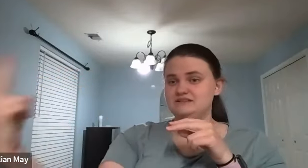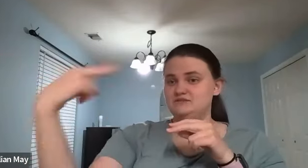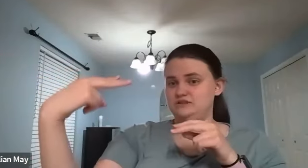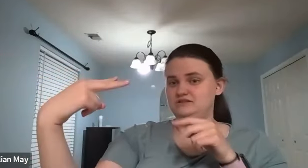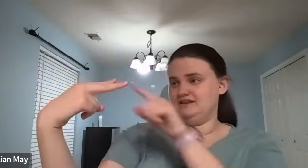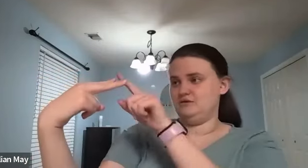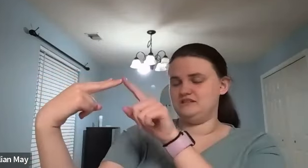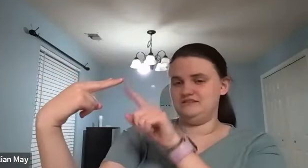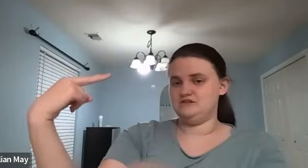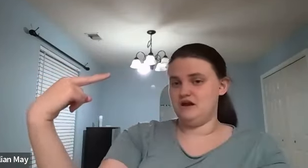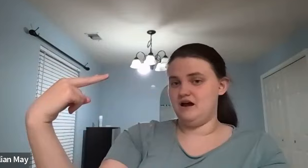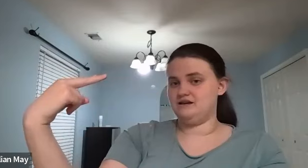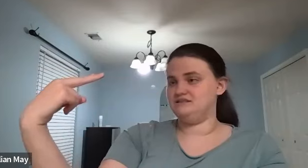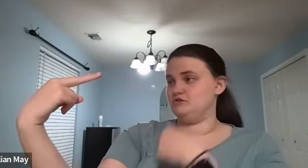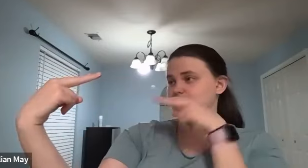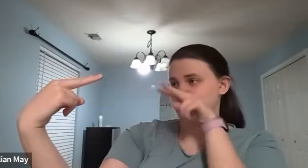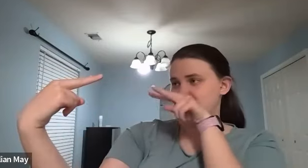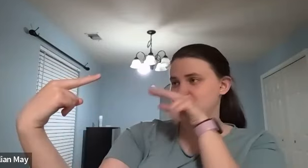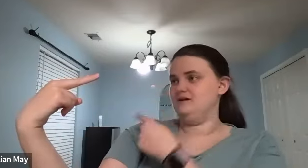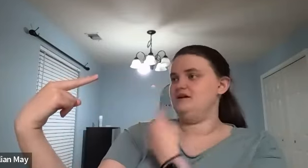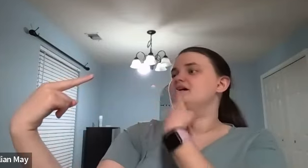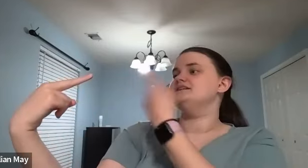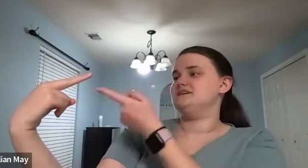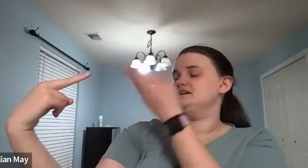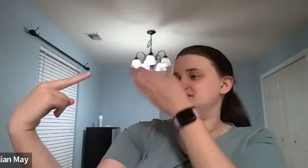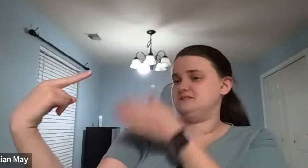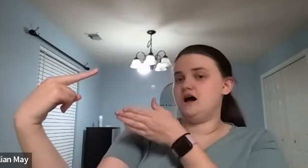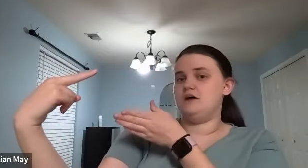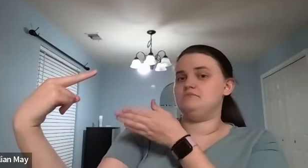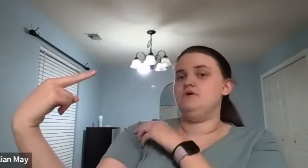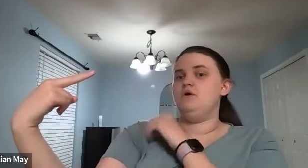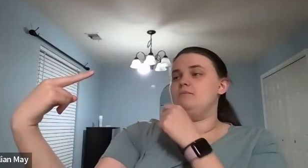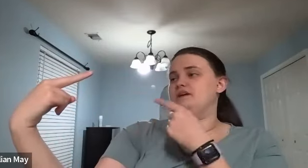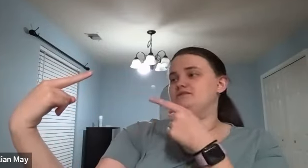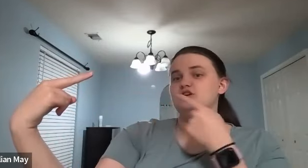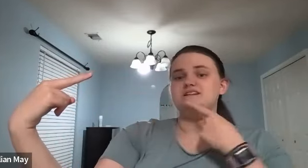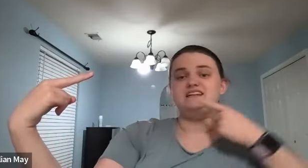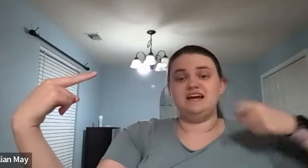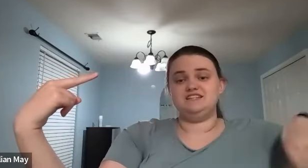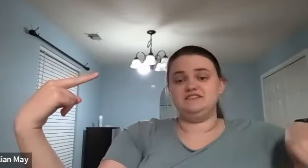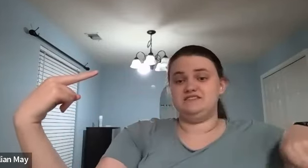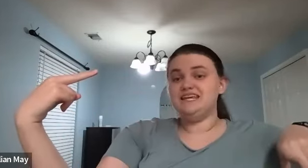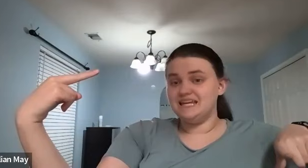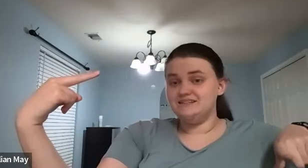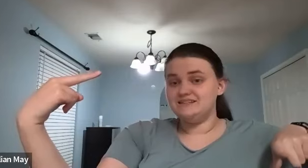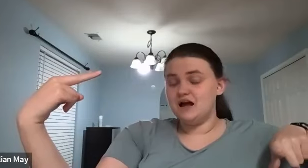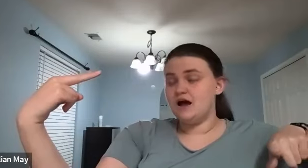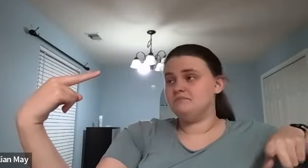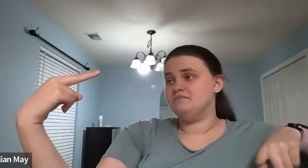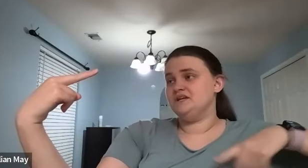with like almost like these are the eyes. They're looking at you. I said to stop. But if you're trying to say, I said to the kids, stop, you